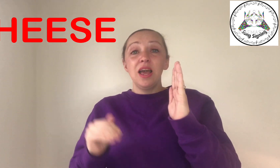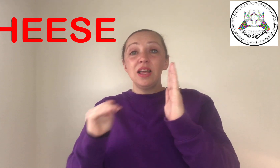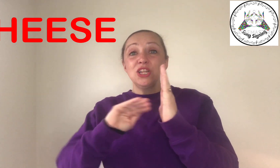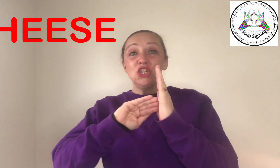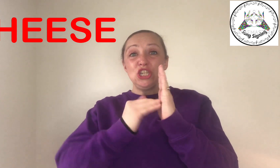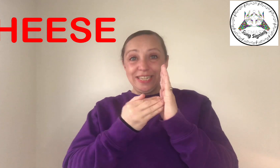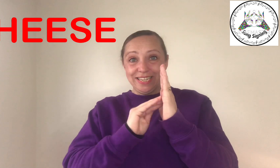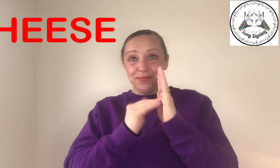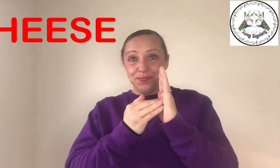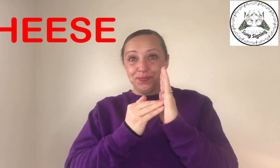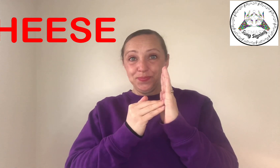Cheese.